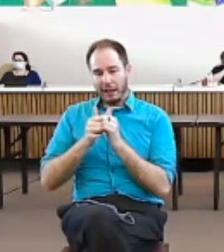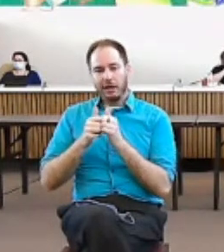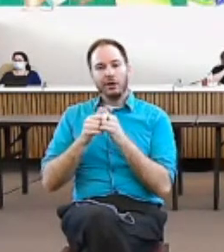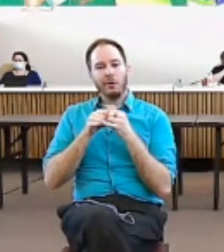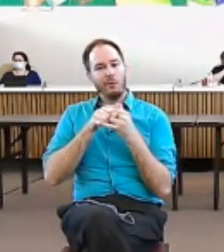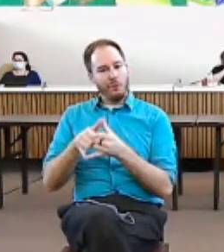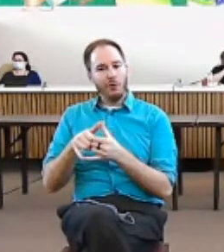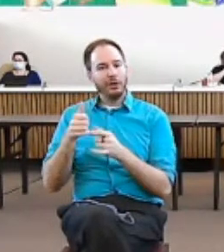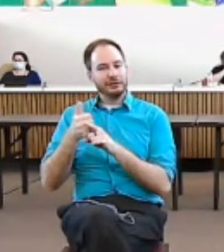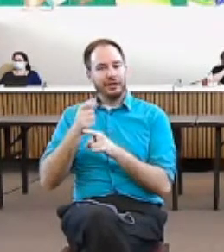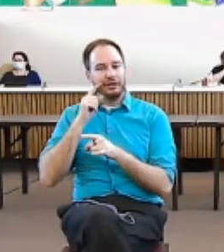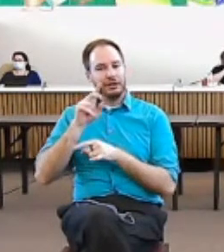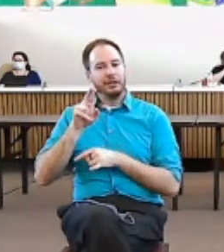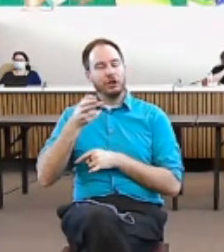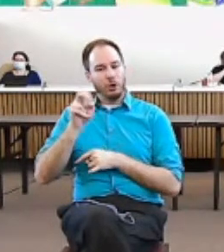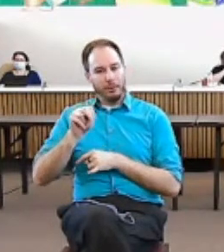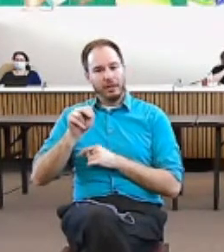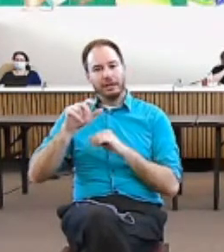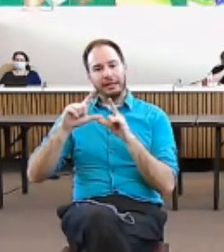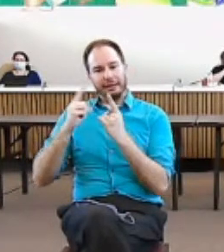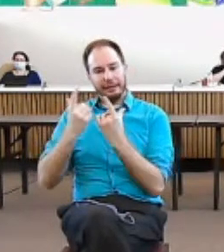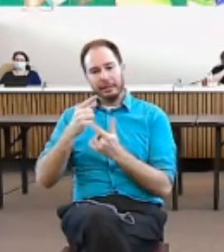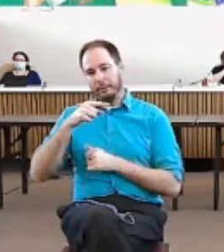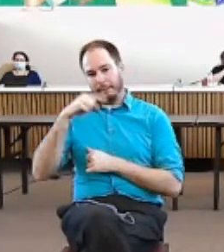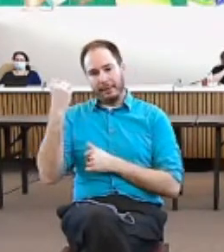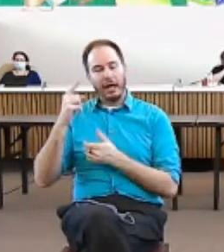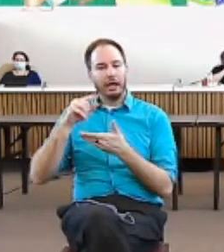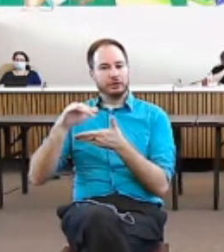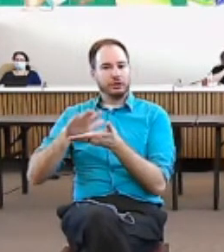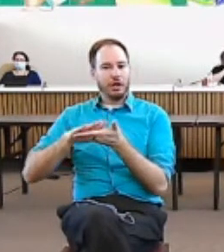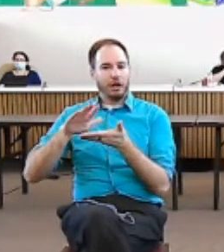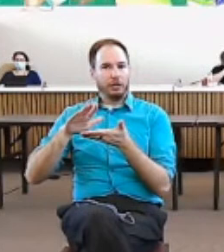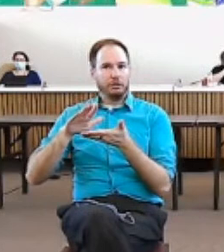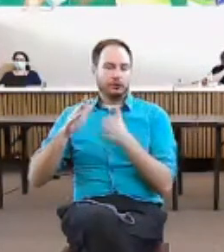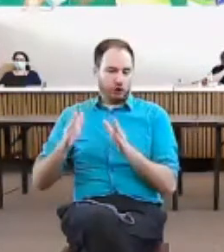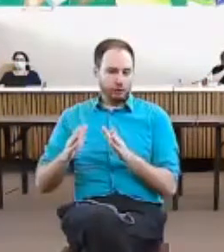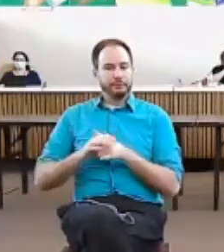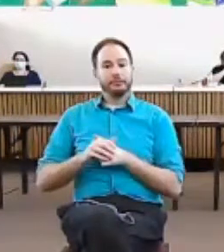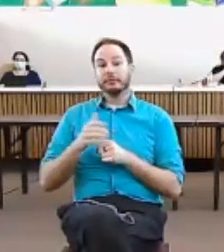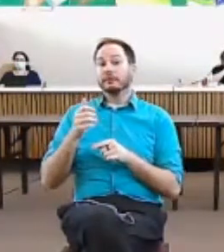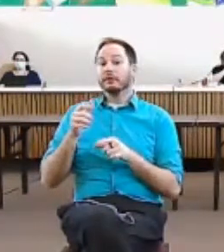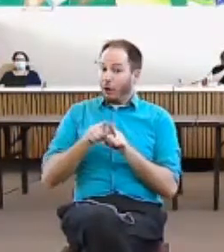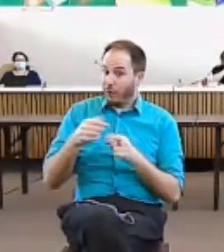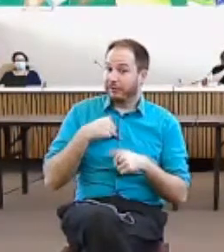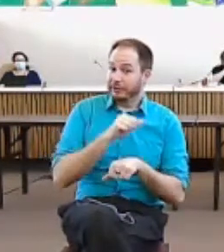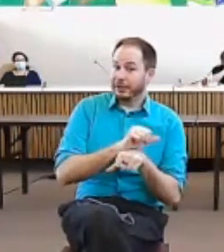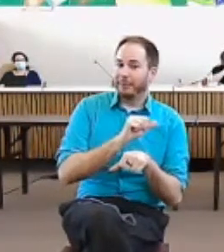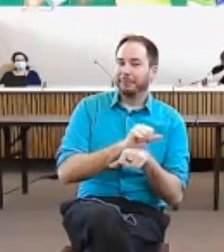an Urban League Black Scholar. Kayla also has a job.